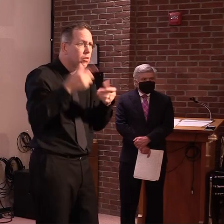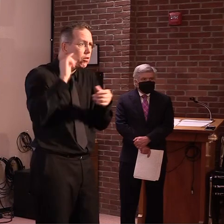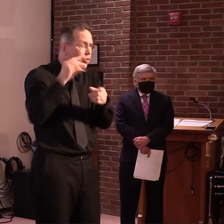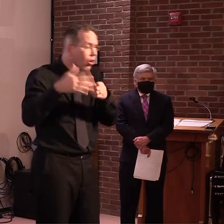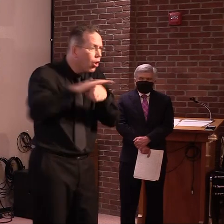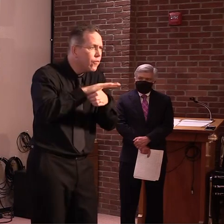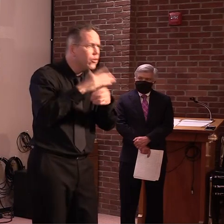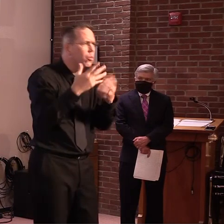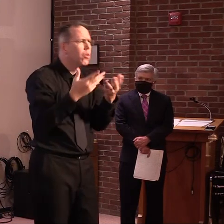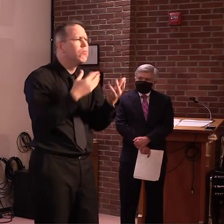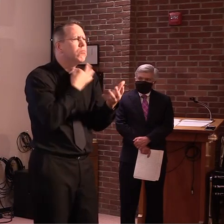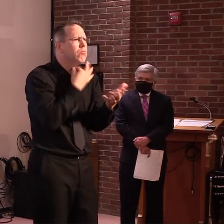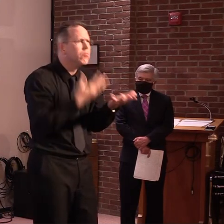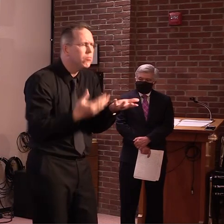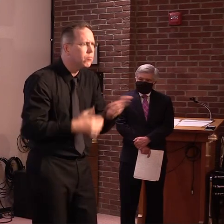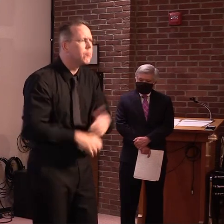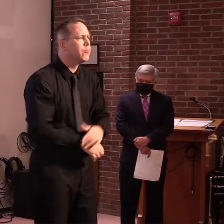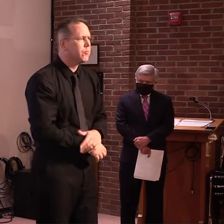hospitals, dentists,